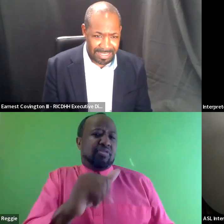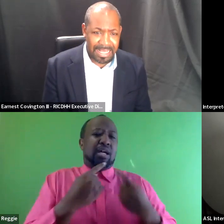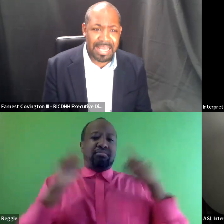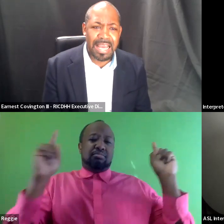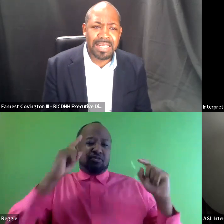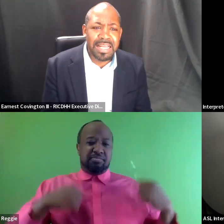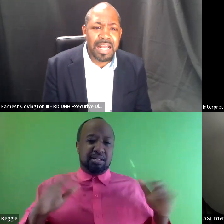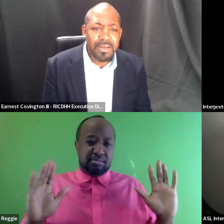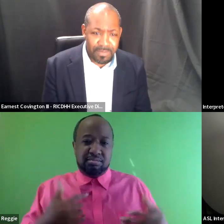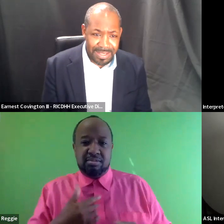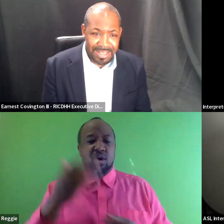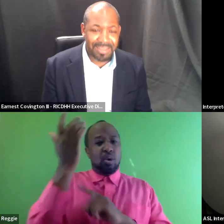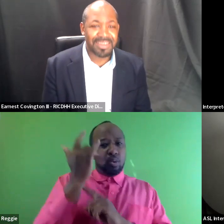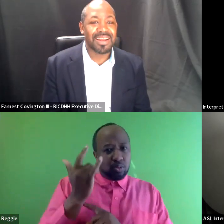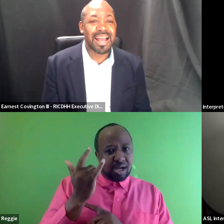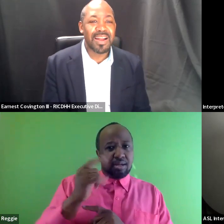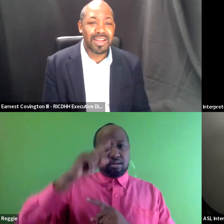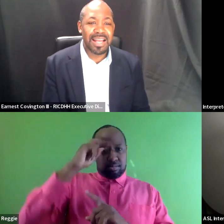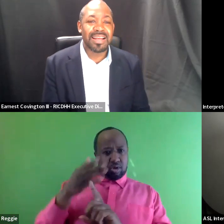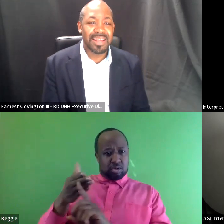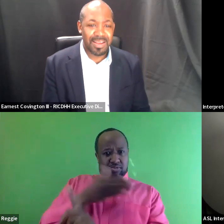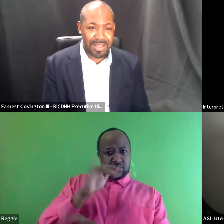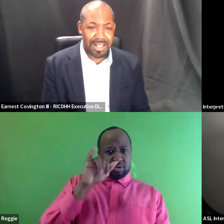getting comfortable with signing publicly.